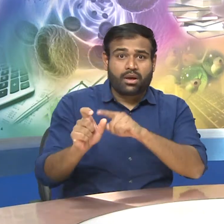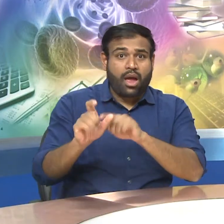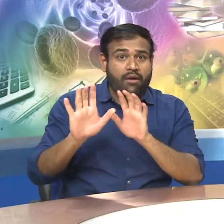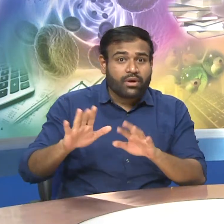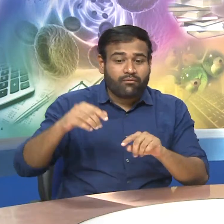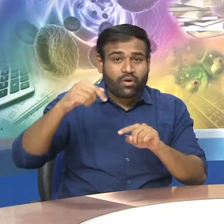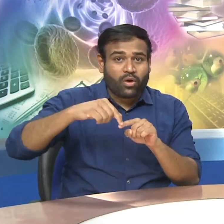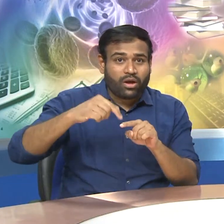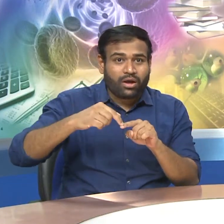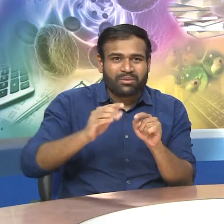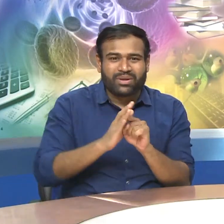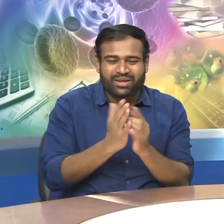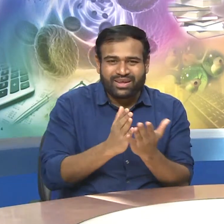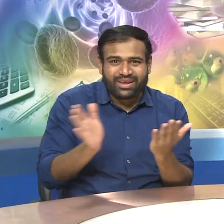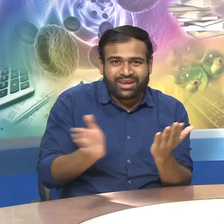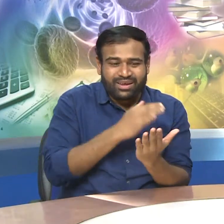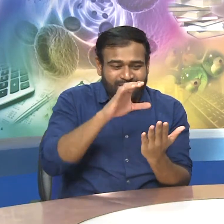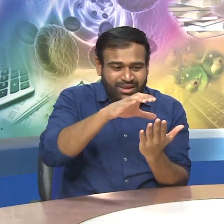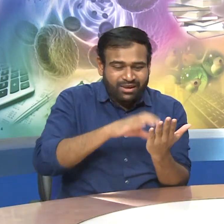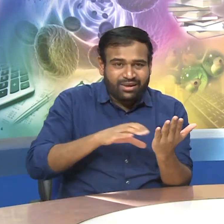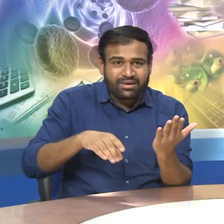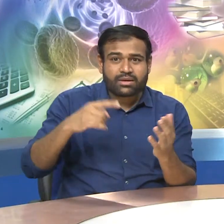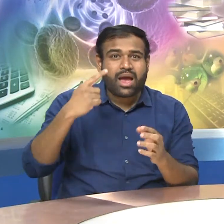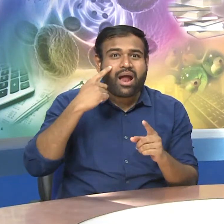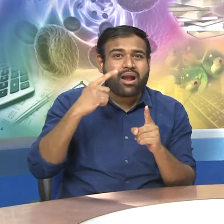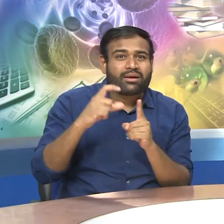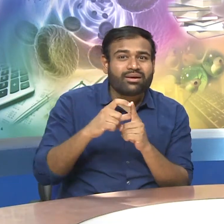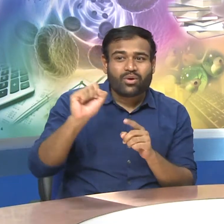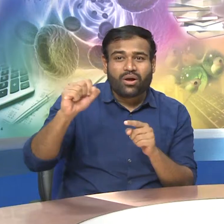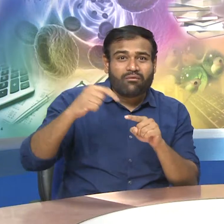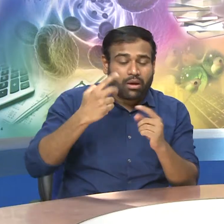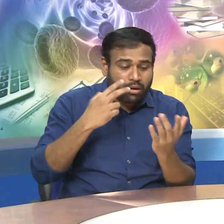His or her name must be in voter lists.